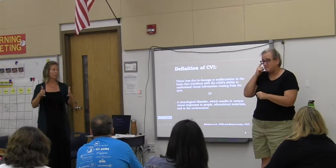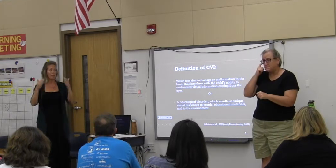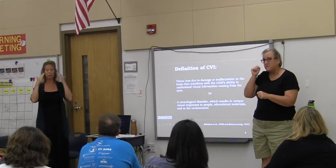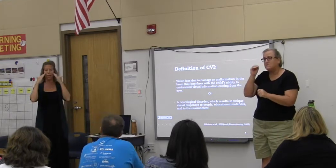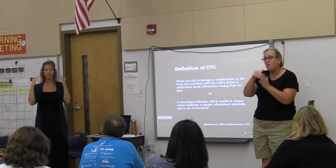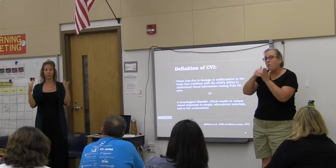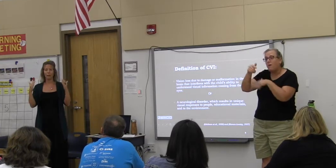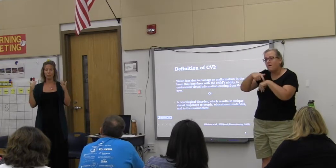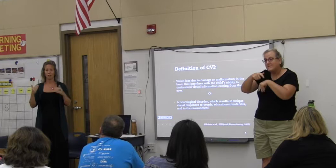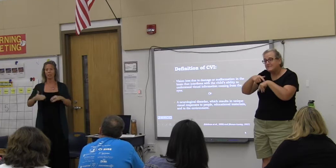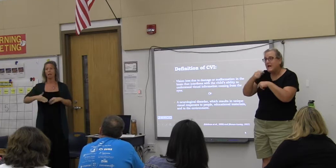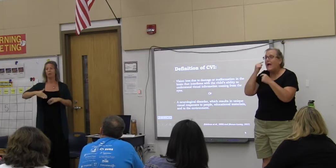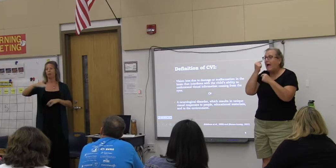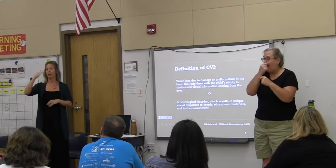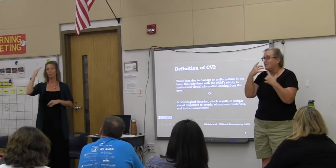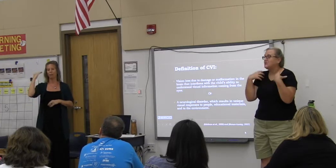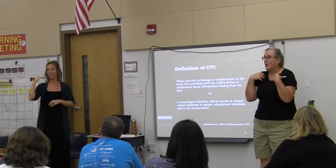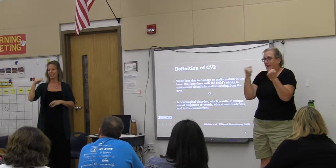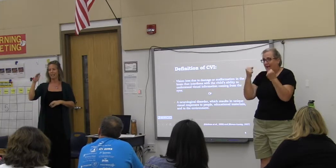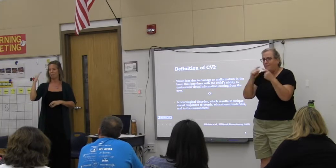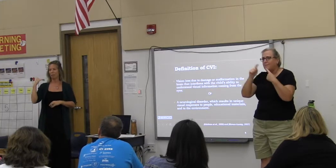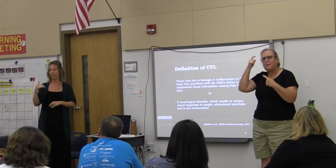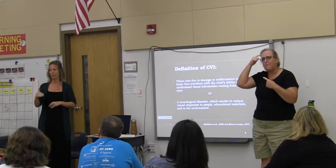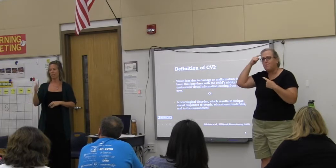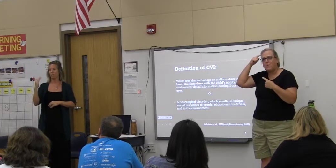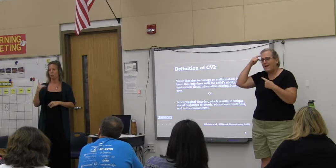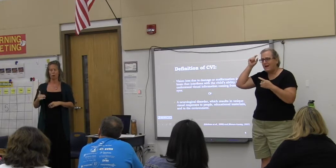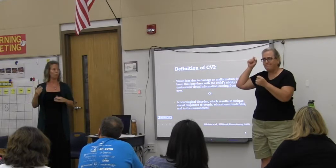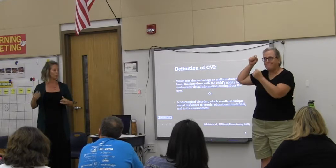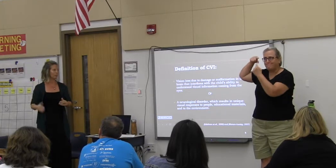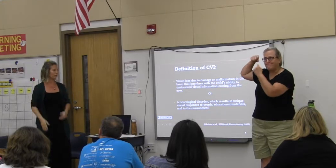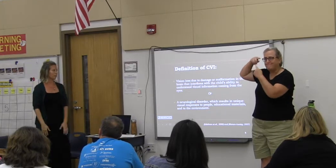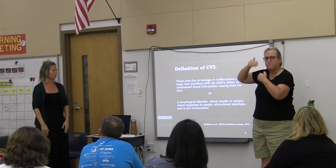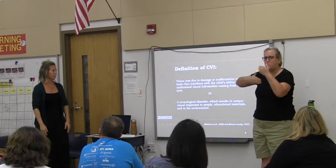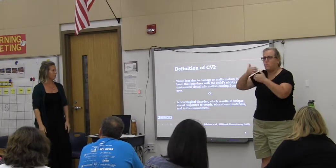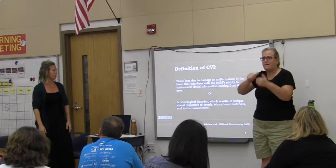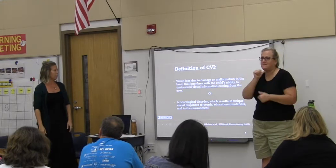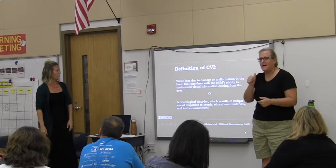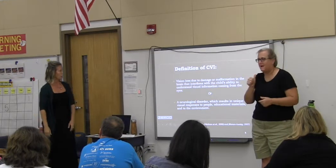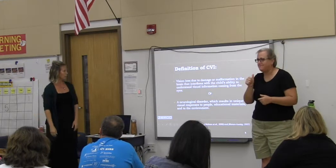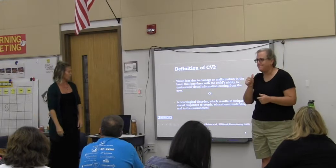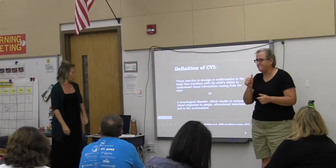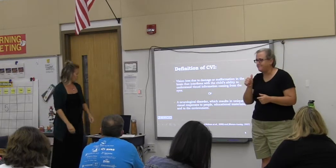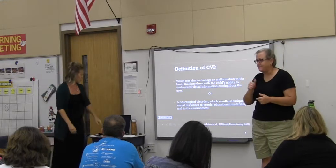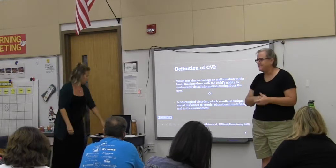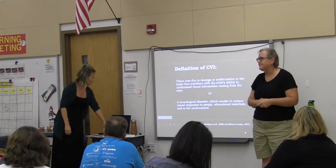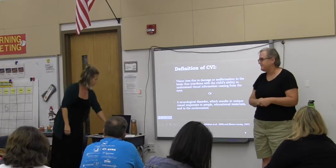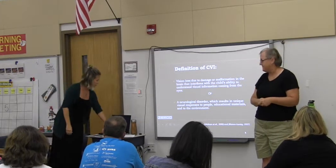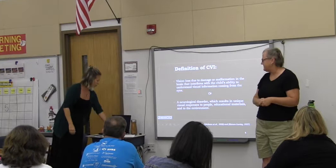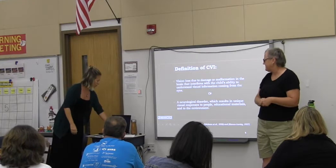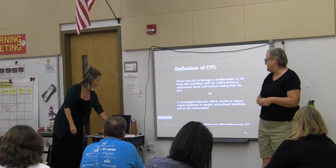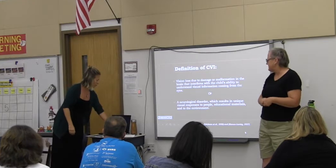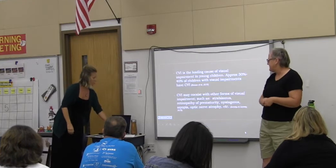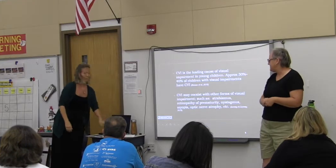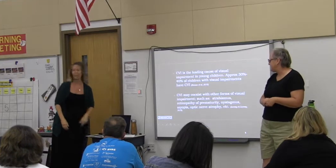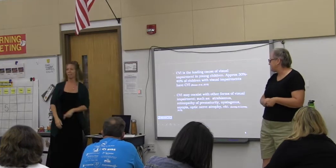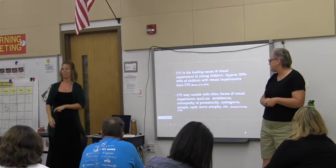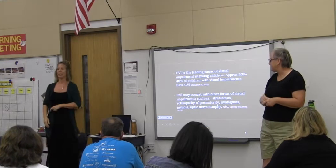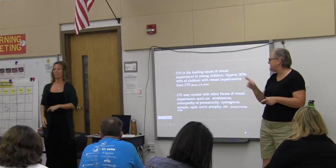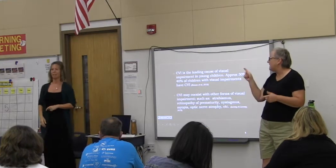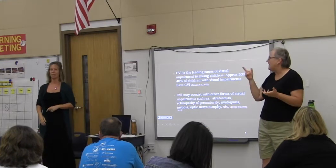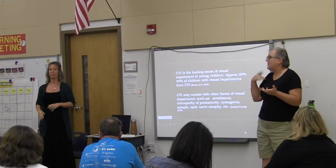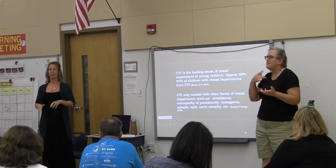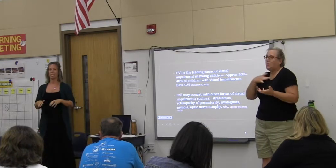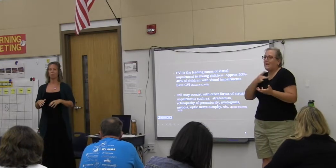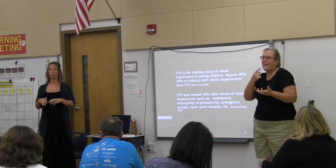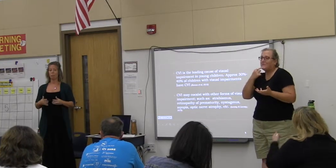So oftentimes eyes are healthy, but our brain cannot make sense of what we're seeing. So we like to